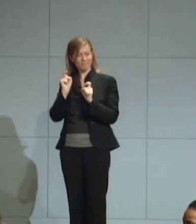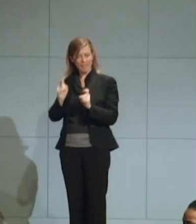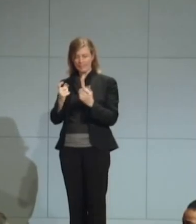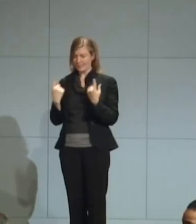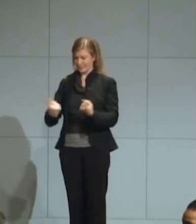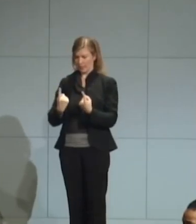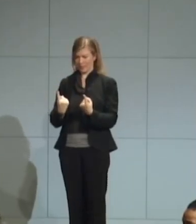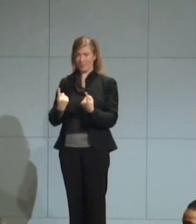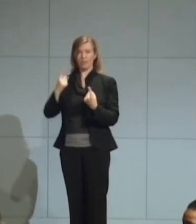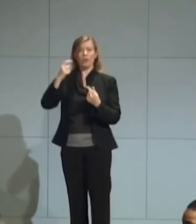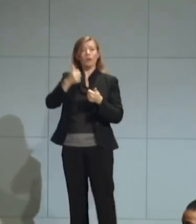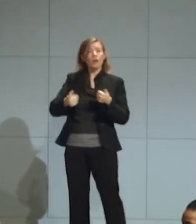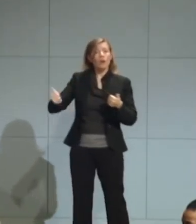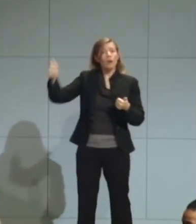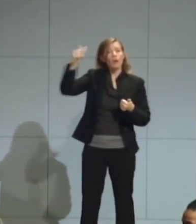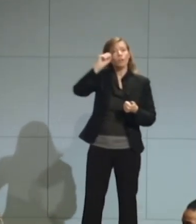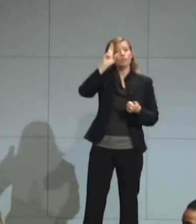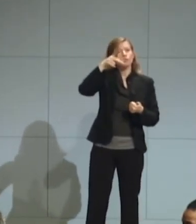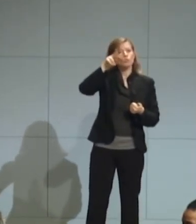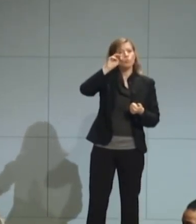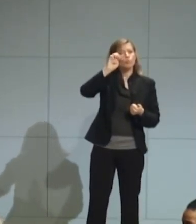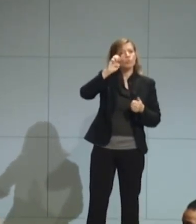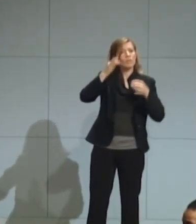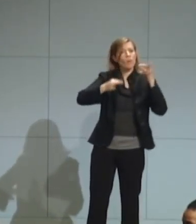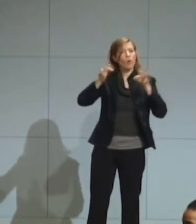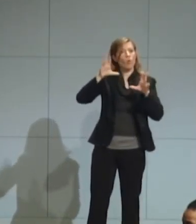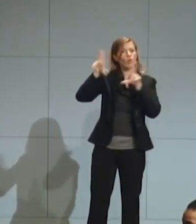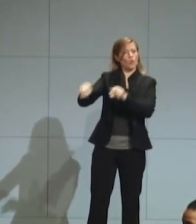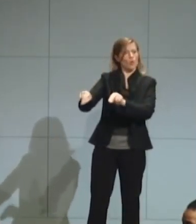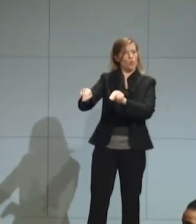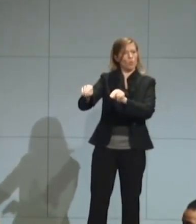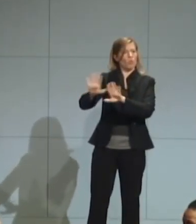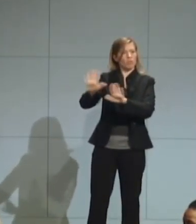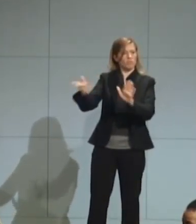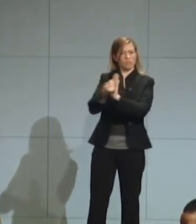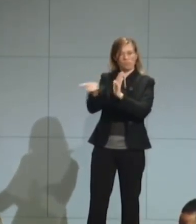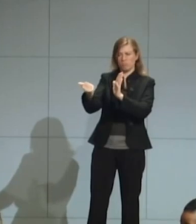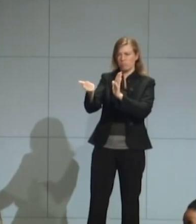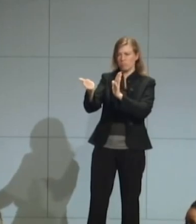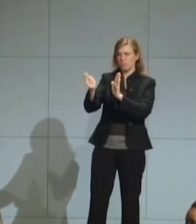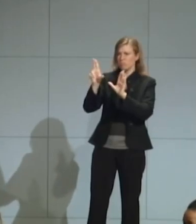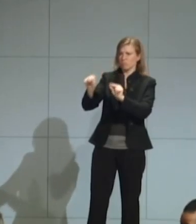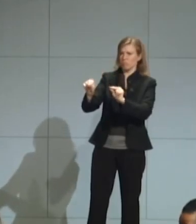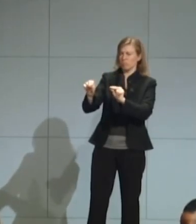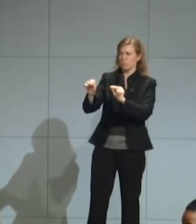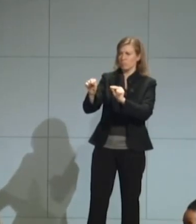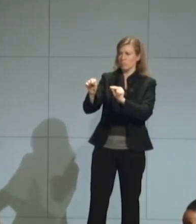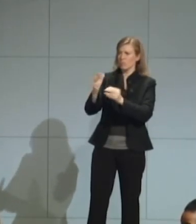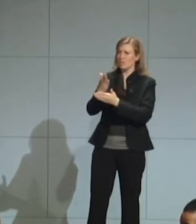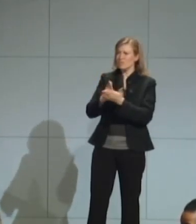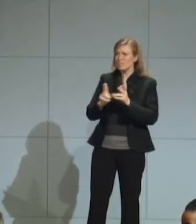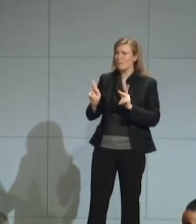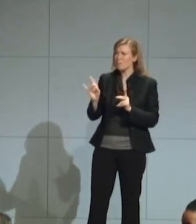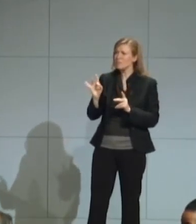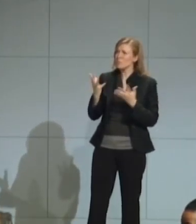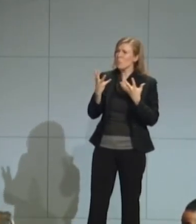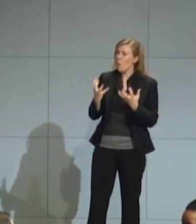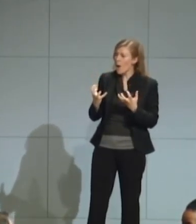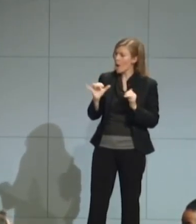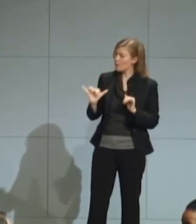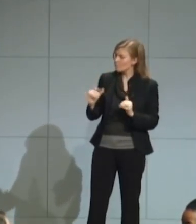Freedmen's Bank, which were two institutions established in the post-slavery period specifically for the